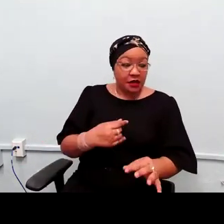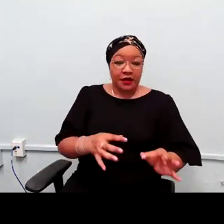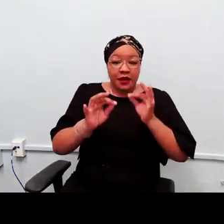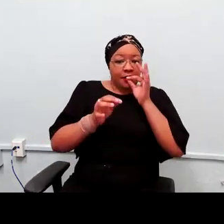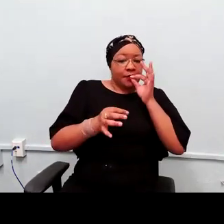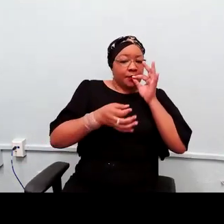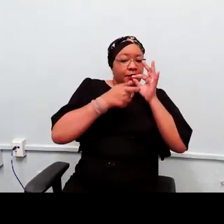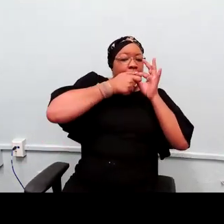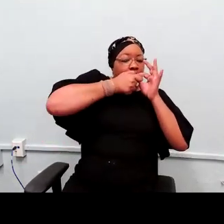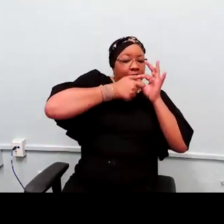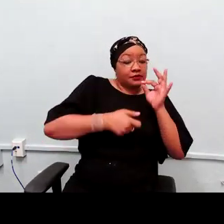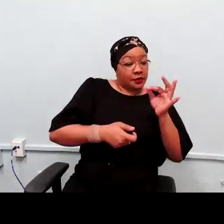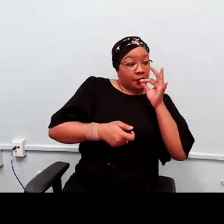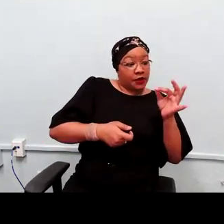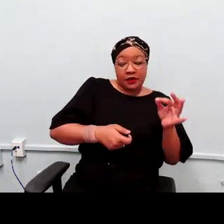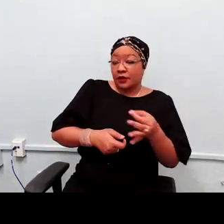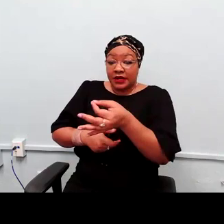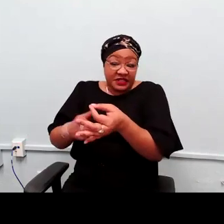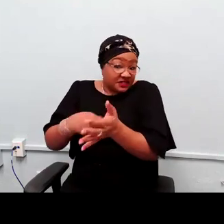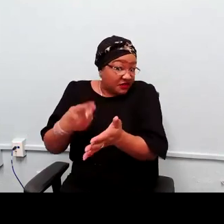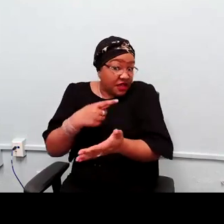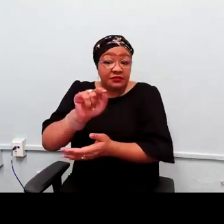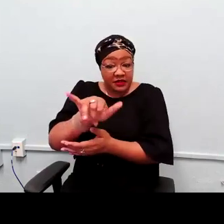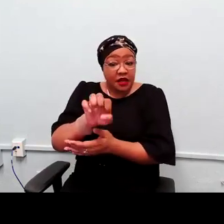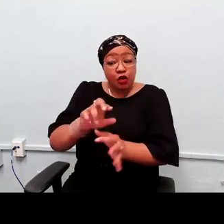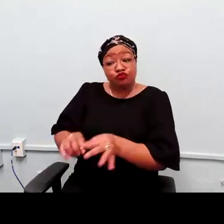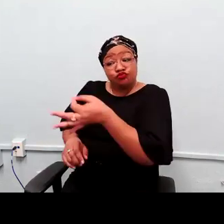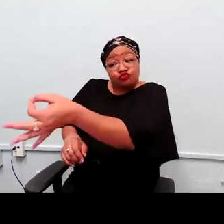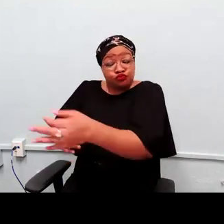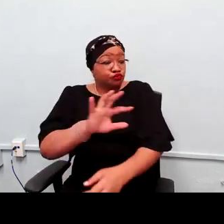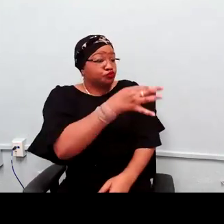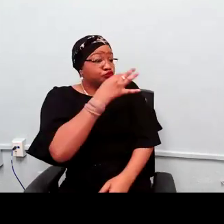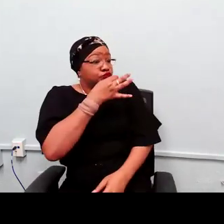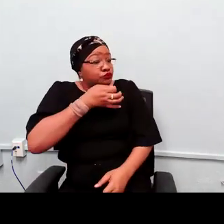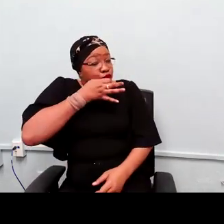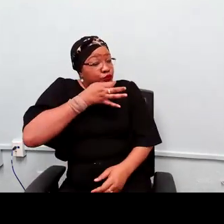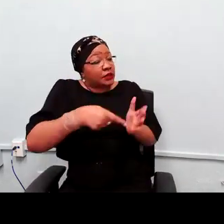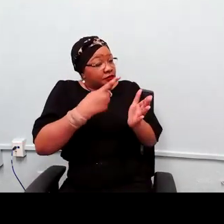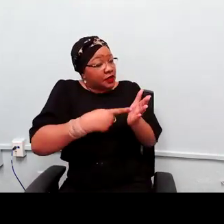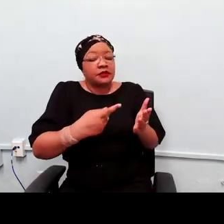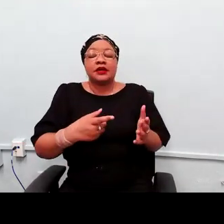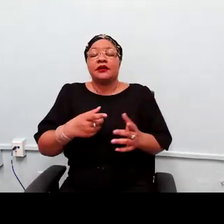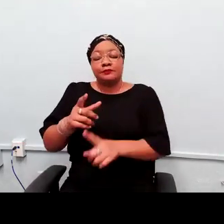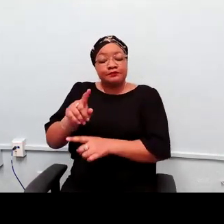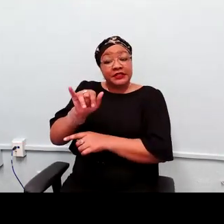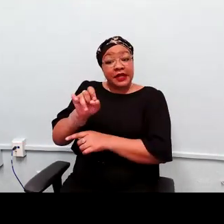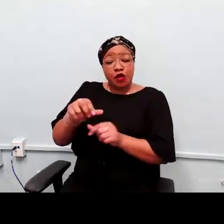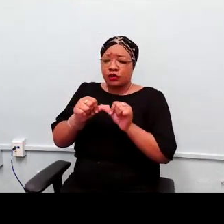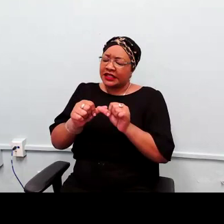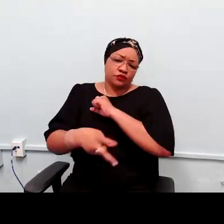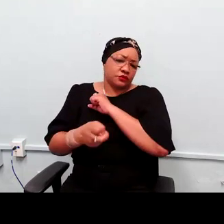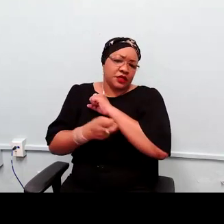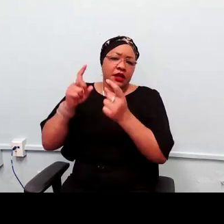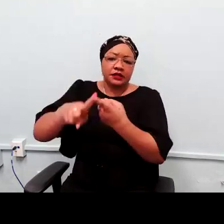to smoke. Sometimes Taylor took a hit too. Taylor had that job until she turned 13 and Enrique